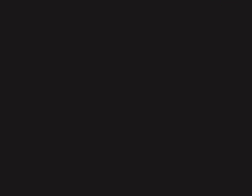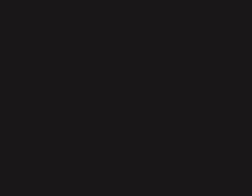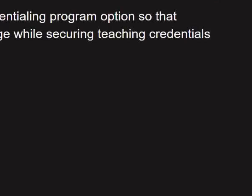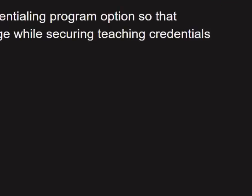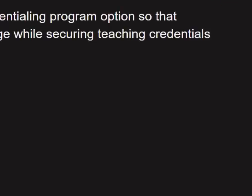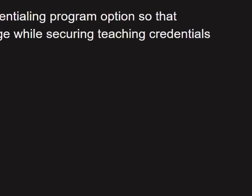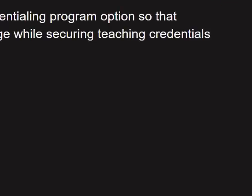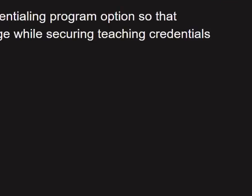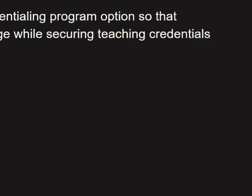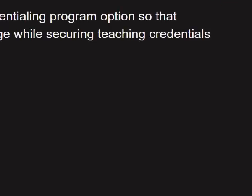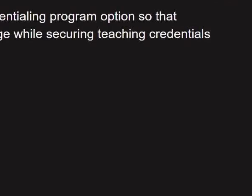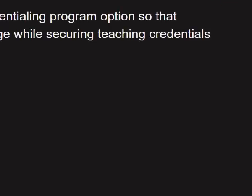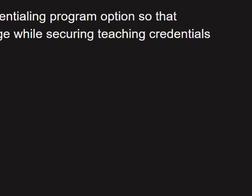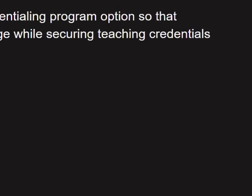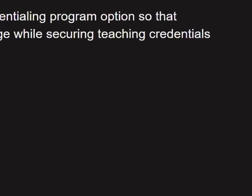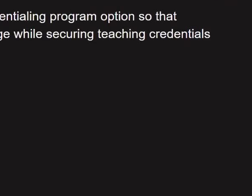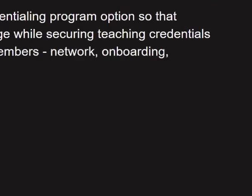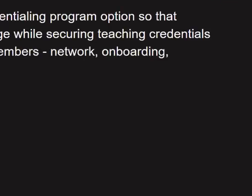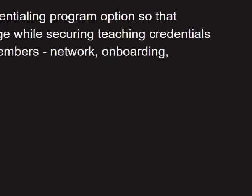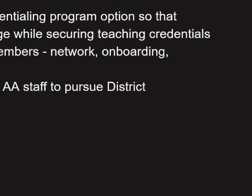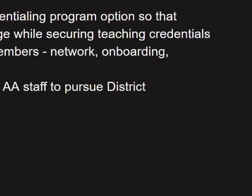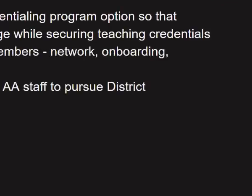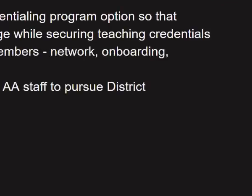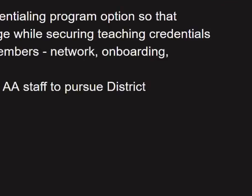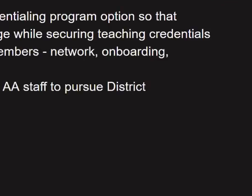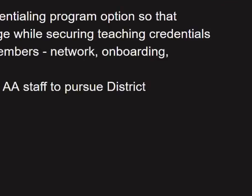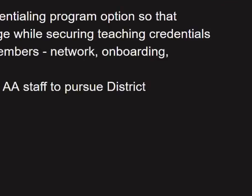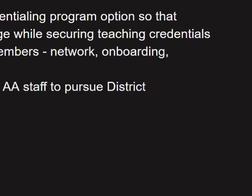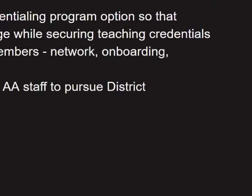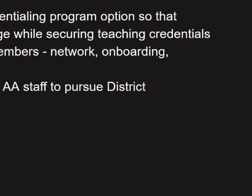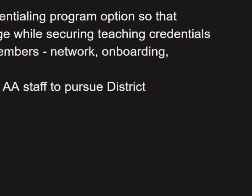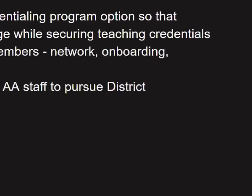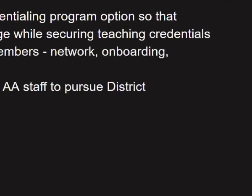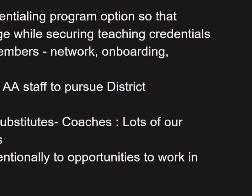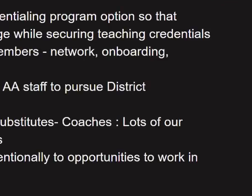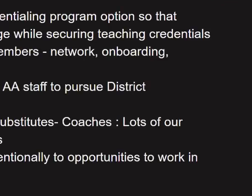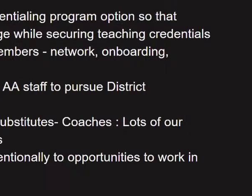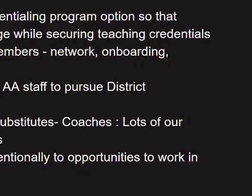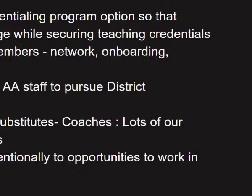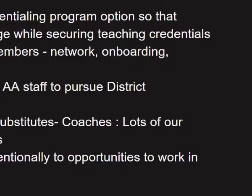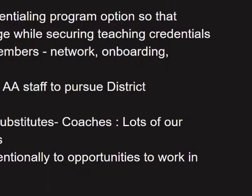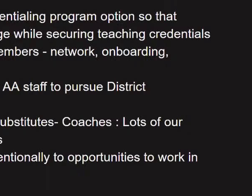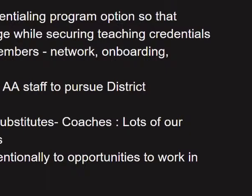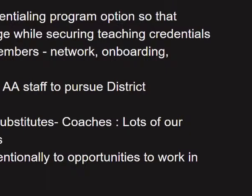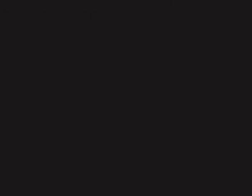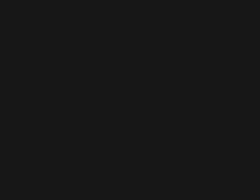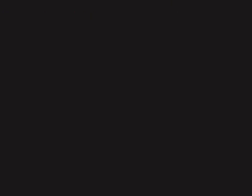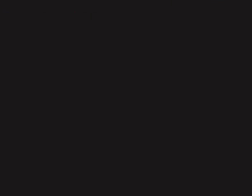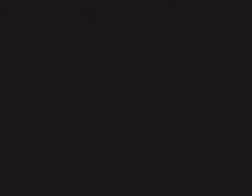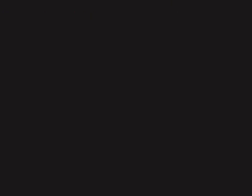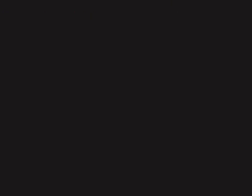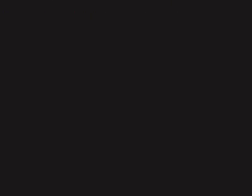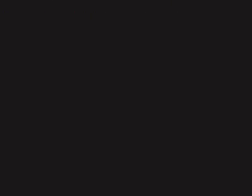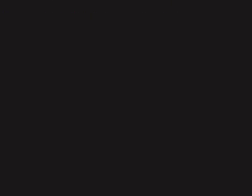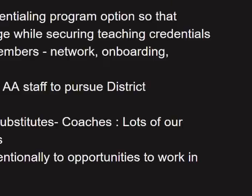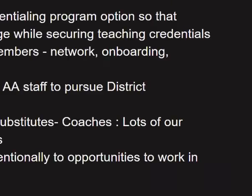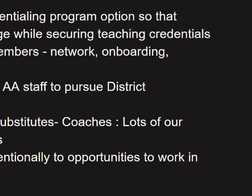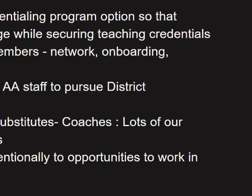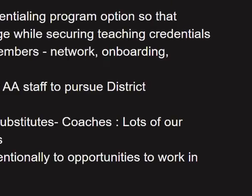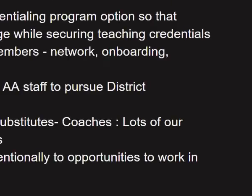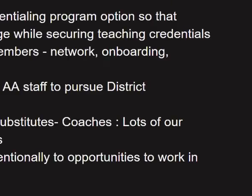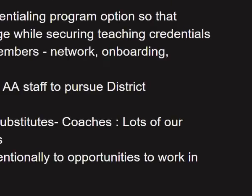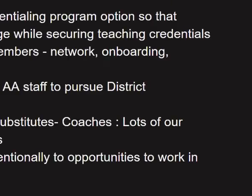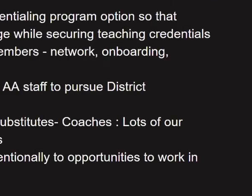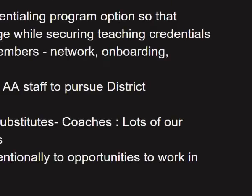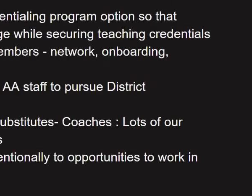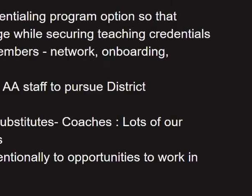Ding. Thank you. So some of the things that came out of the meeting is, put it back. Sorry.